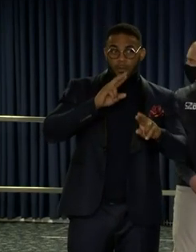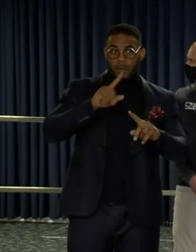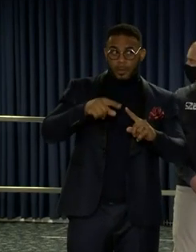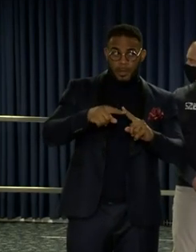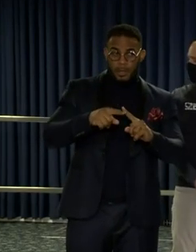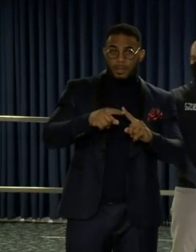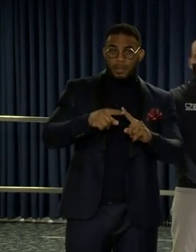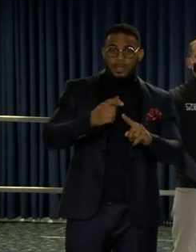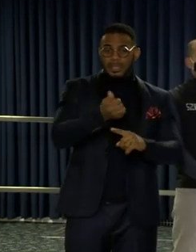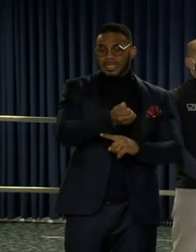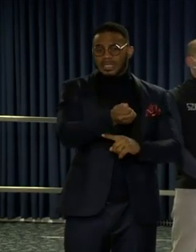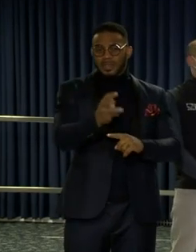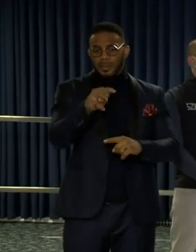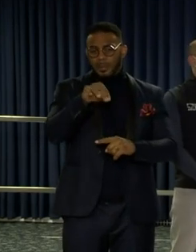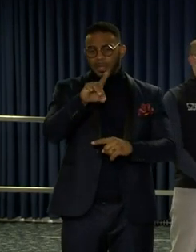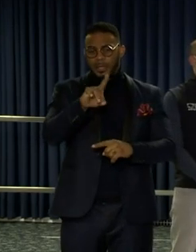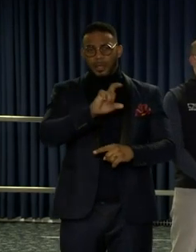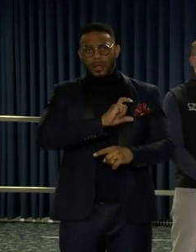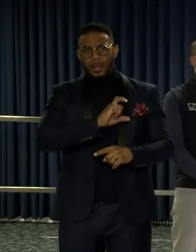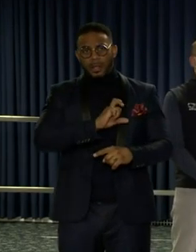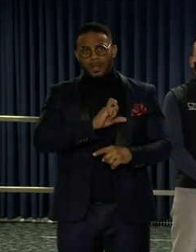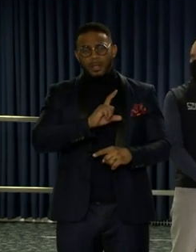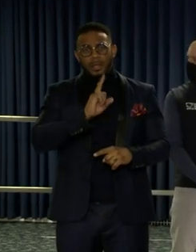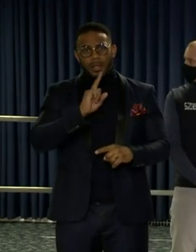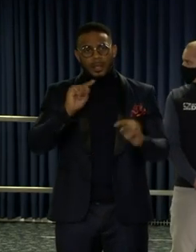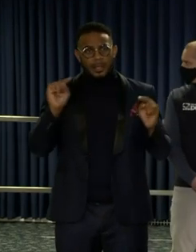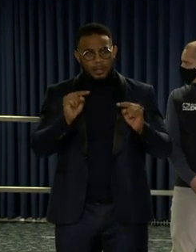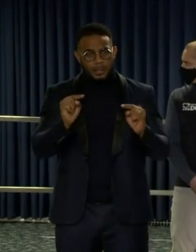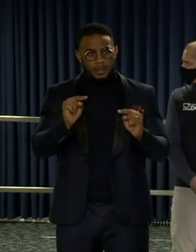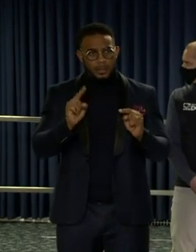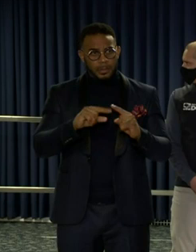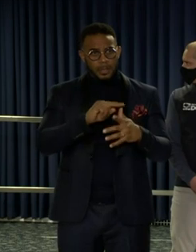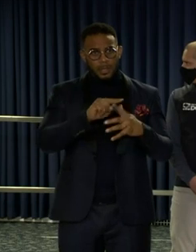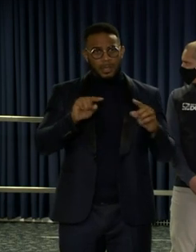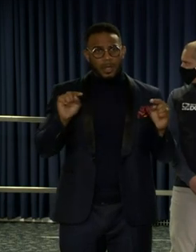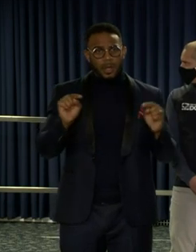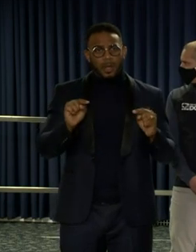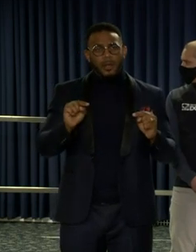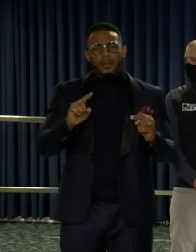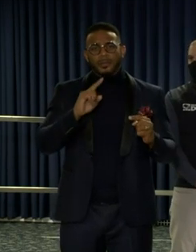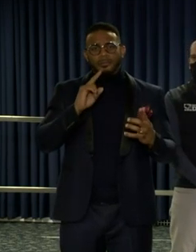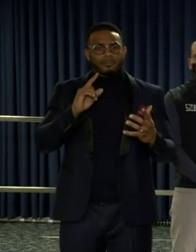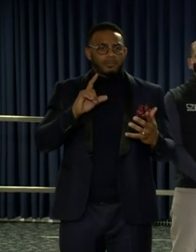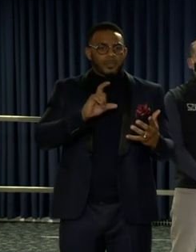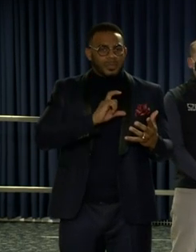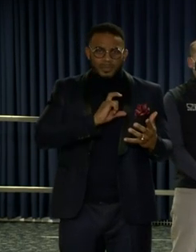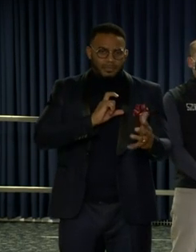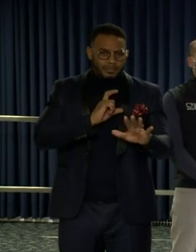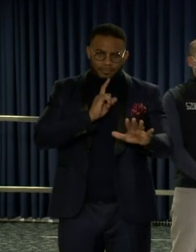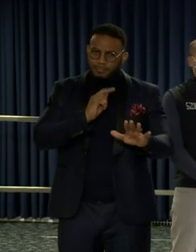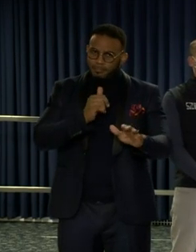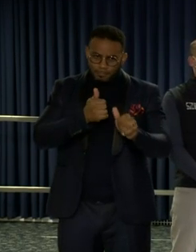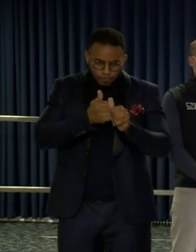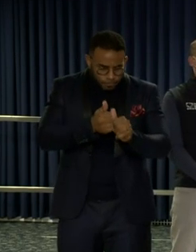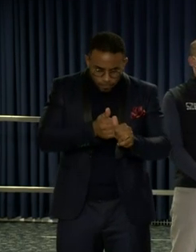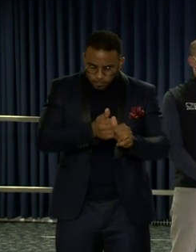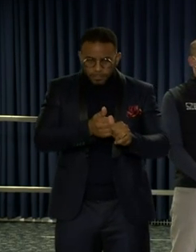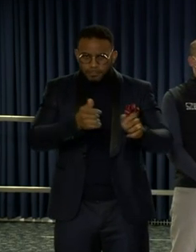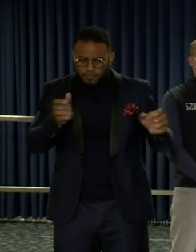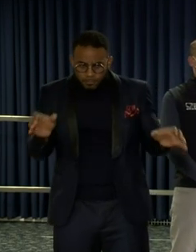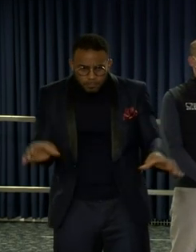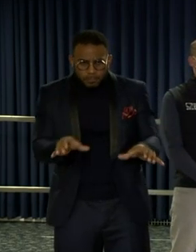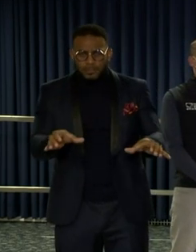that there are several MPD officers that are injured. But these officers are being tended to and still engaged in the